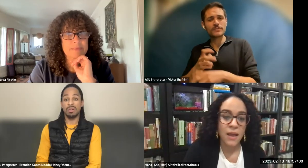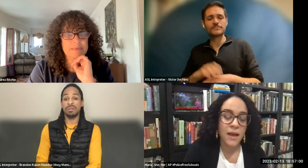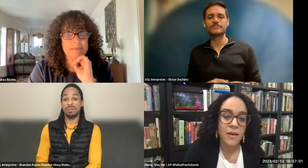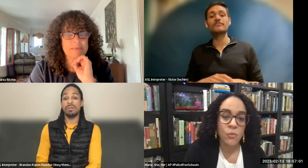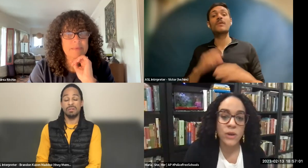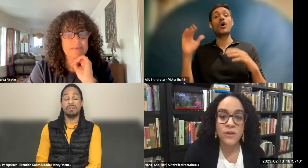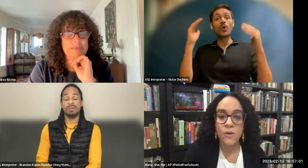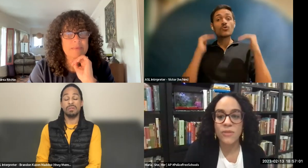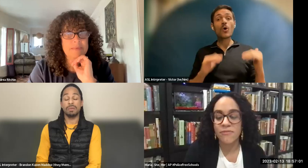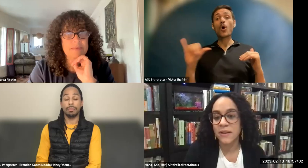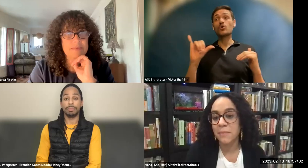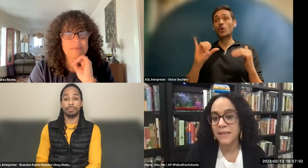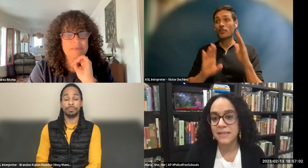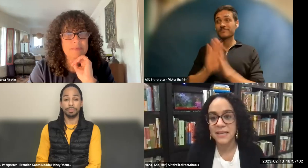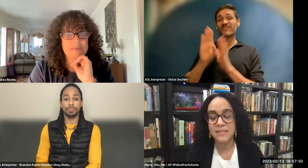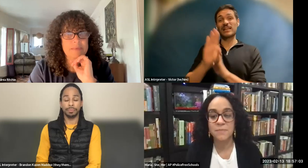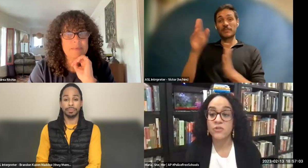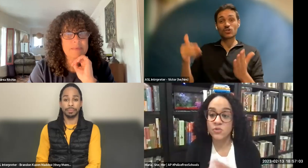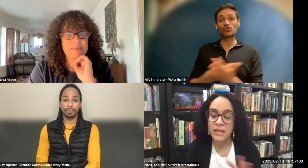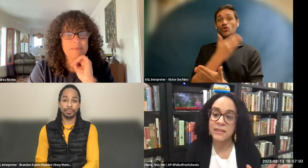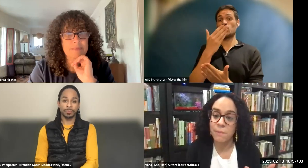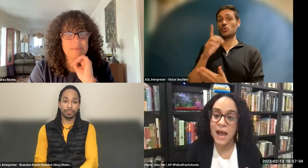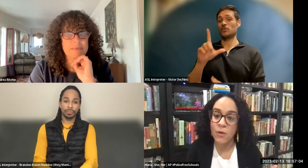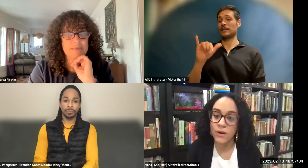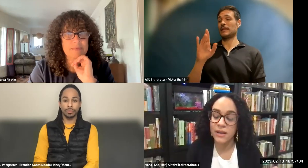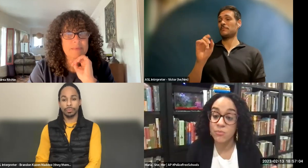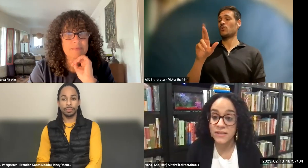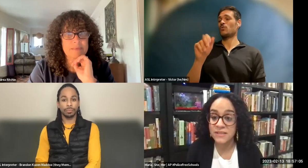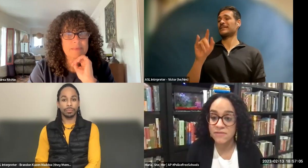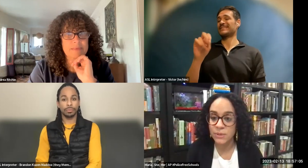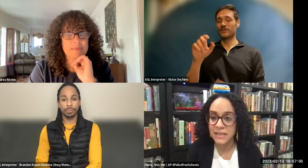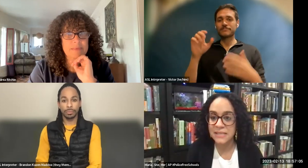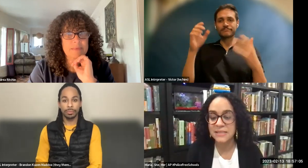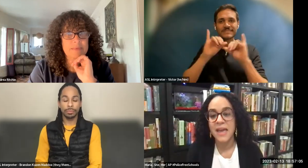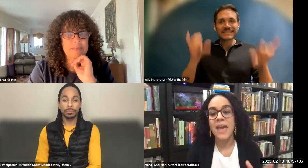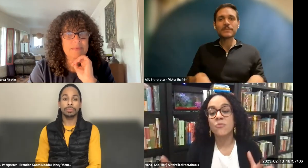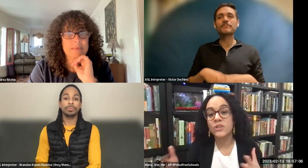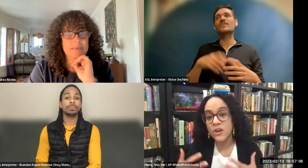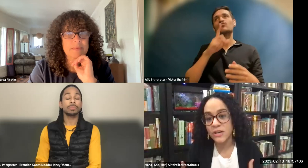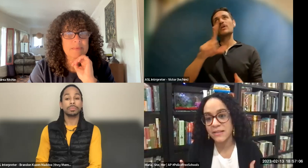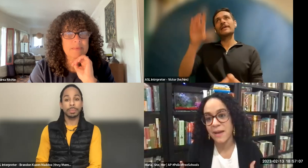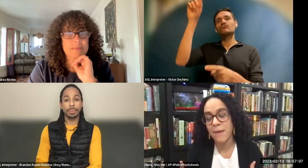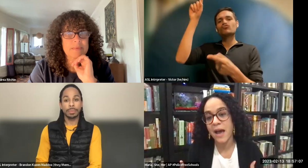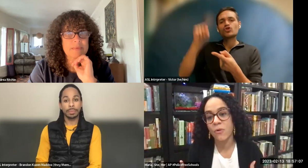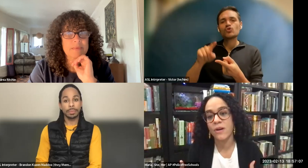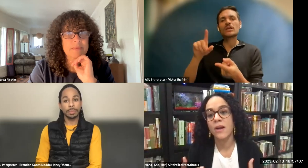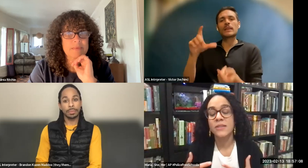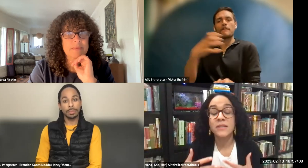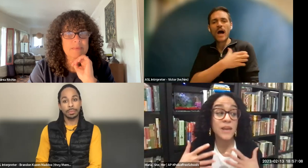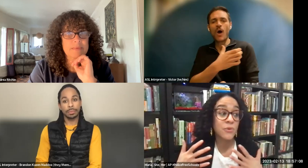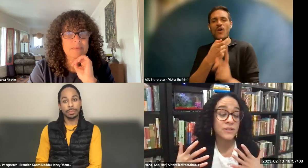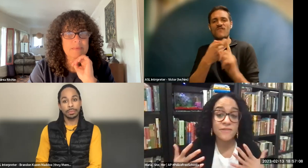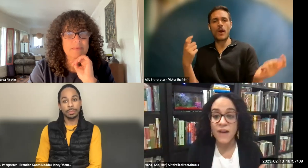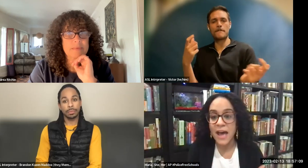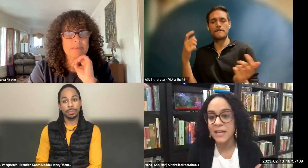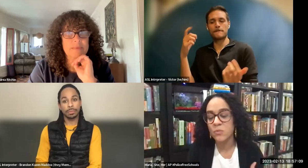us, we know that fundamentally it's about shrinking the power and presence of police and returning that power to